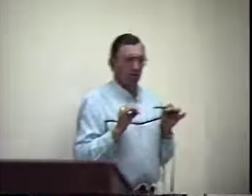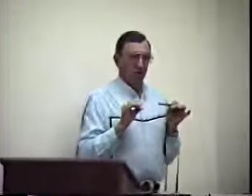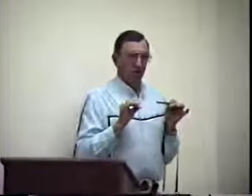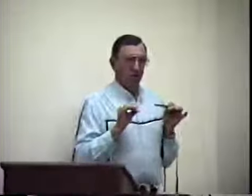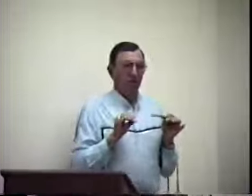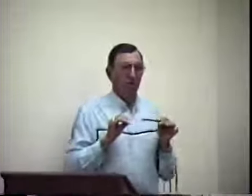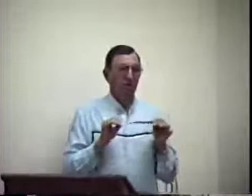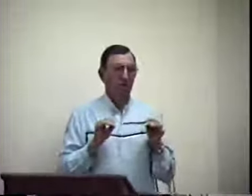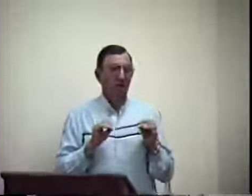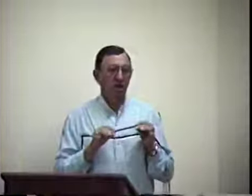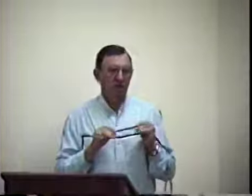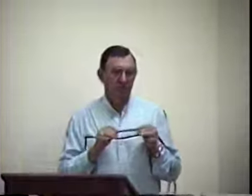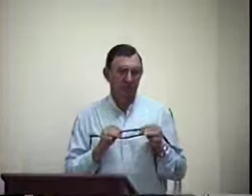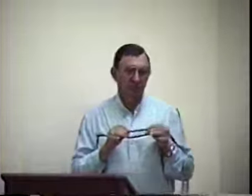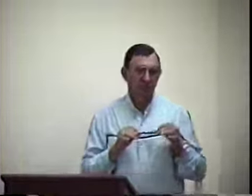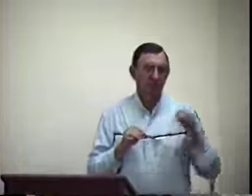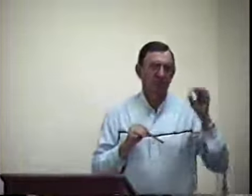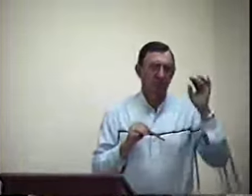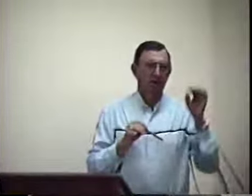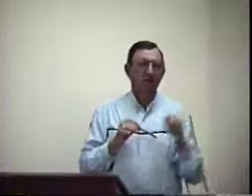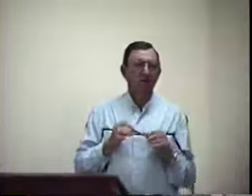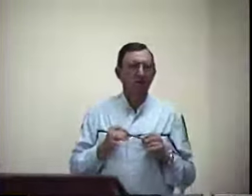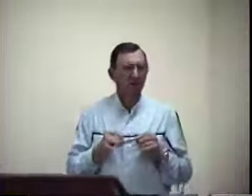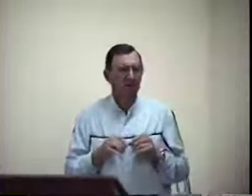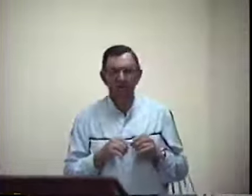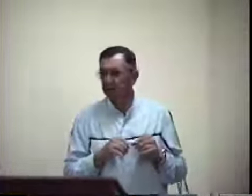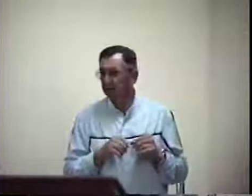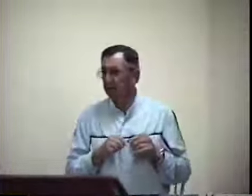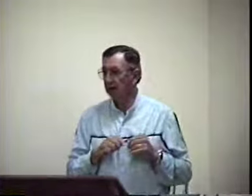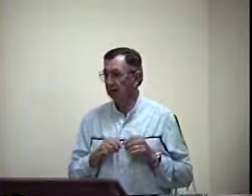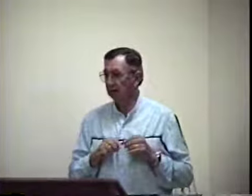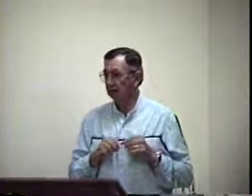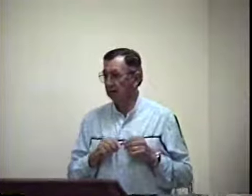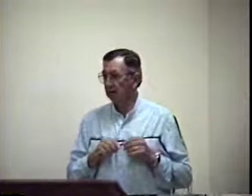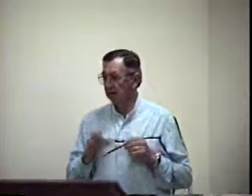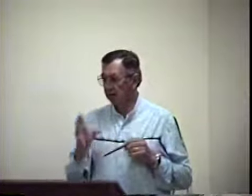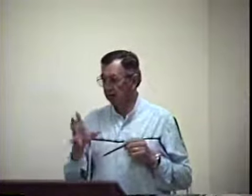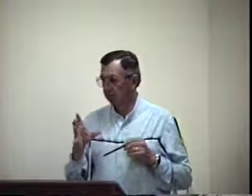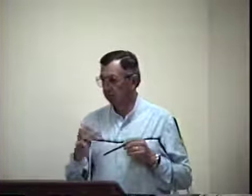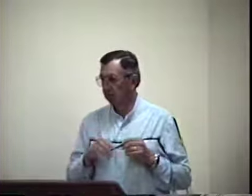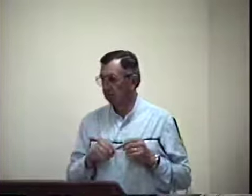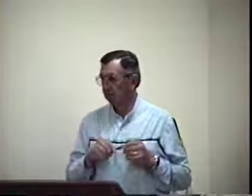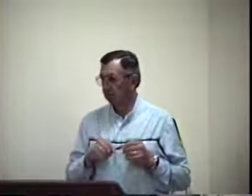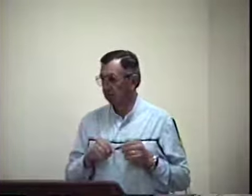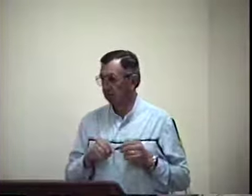for the college itself. And we can go ahead and edit it out and make it work.